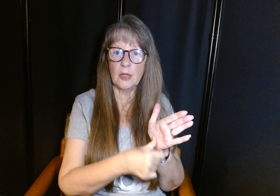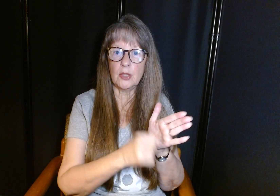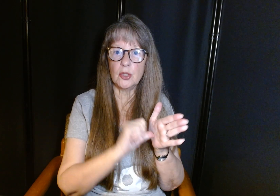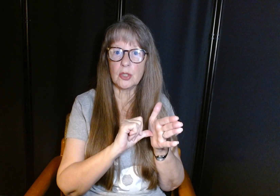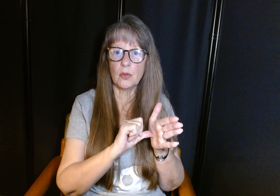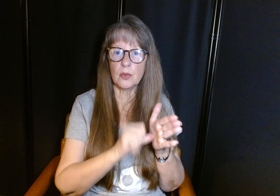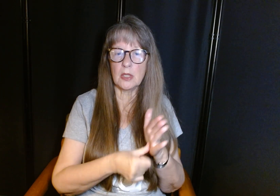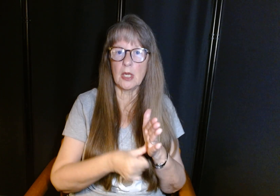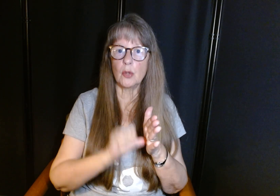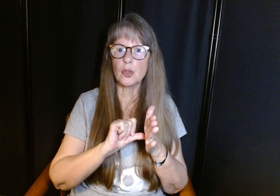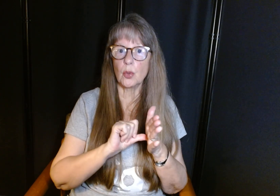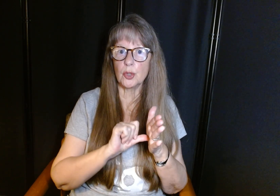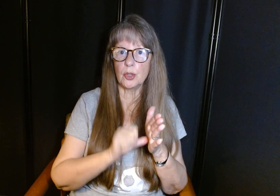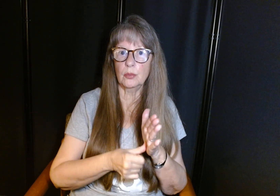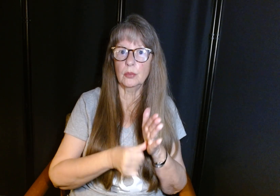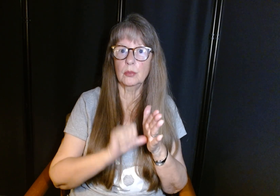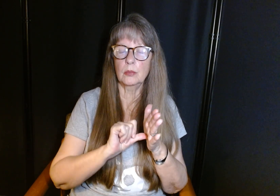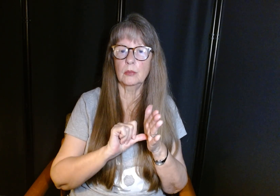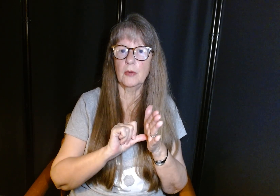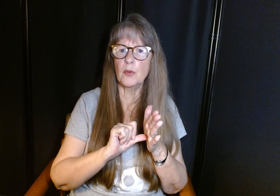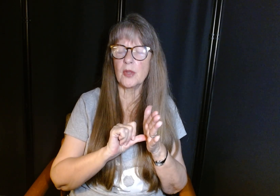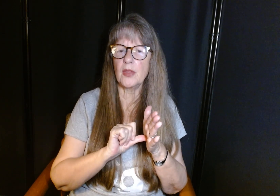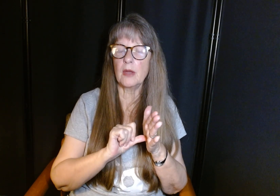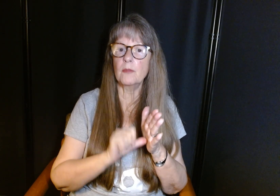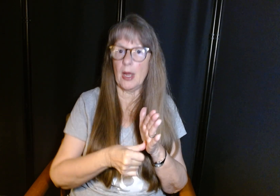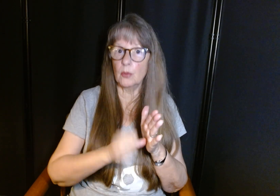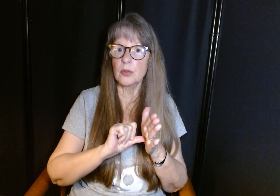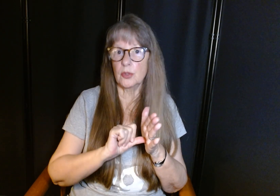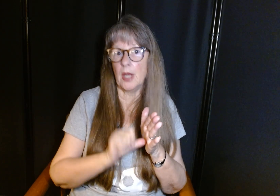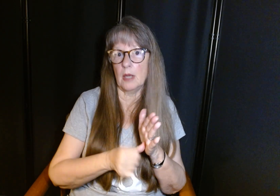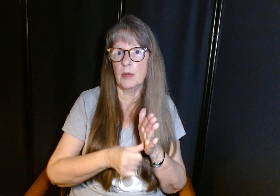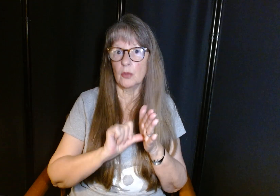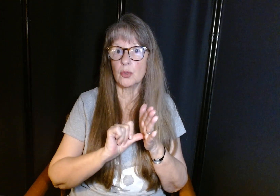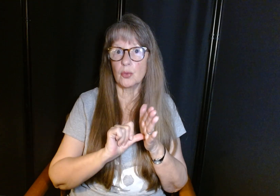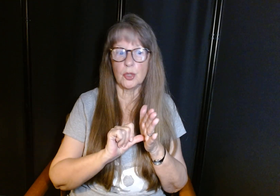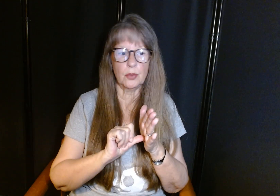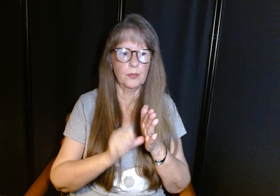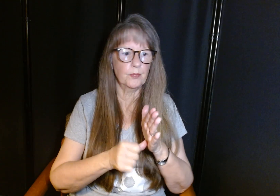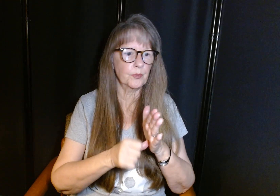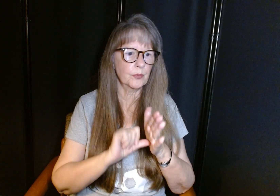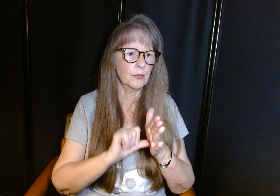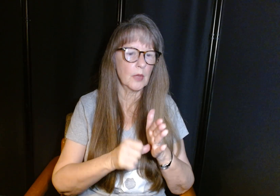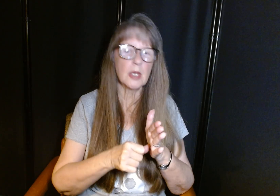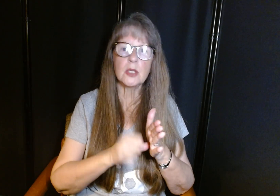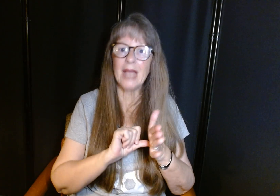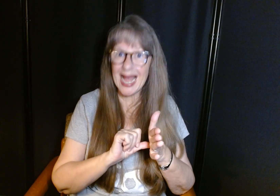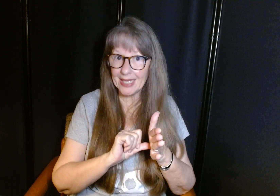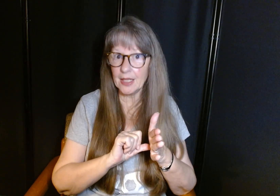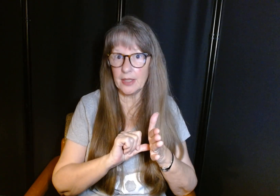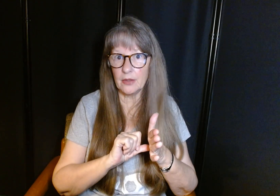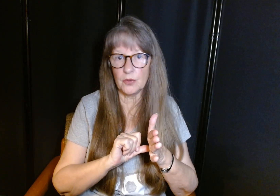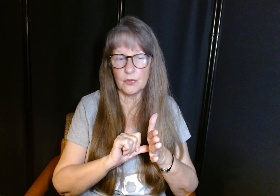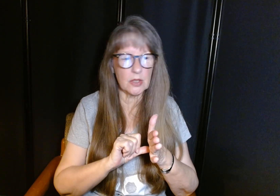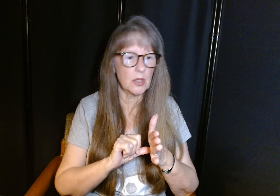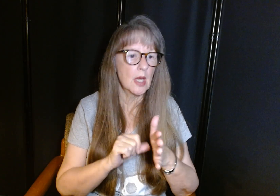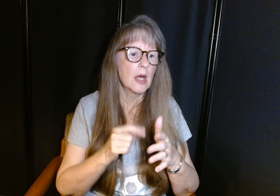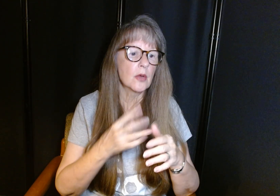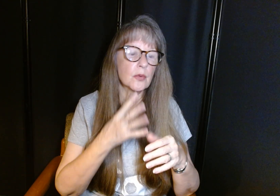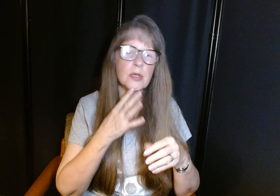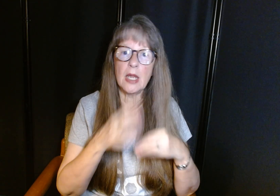just goes towards you. If you want to think of backwards, you can, but it goes towards you to highlight a few things. They're saying as